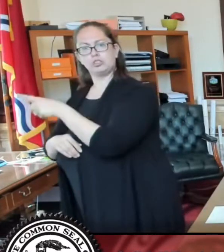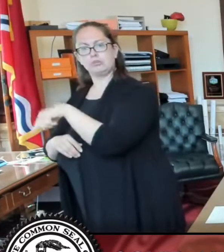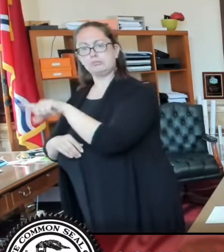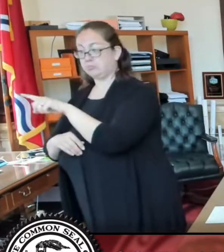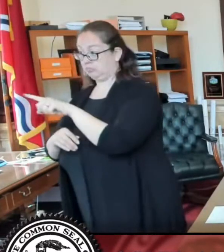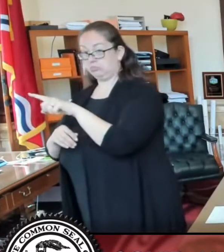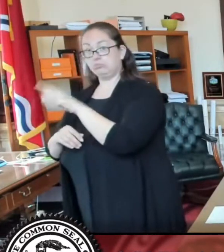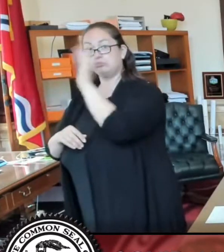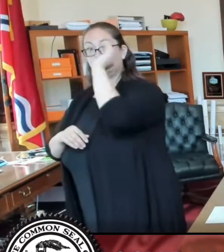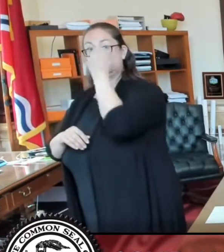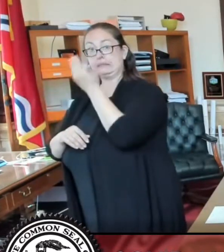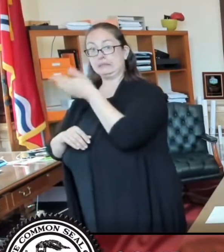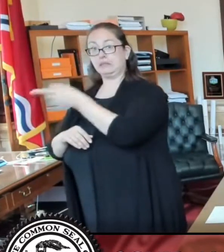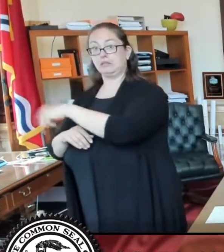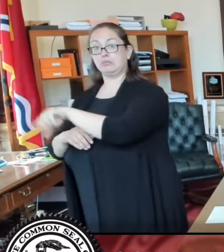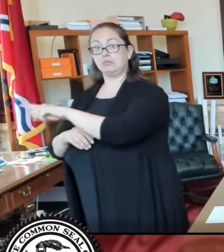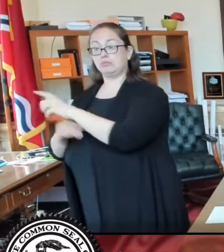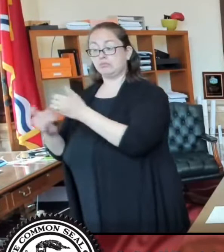appears, are still